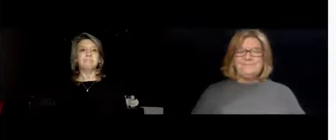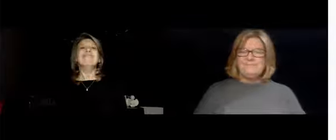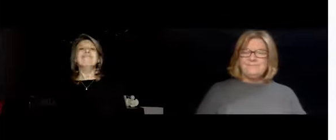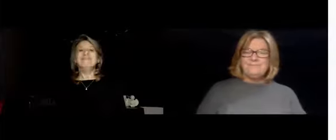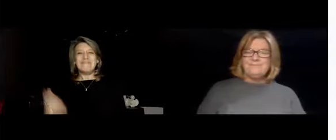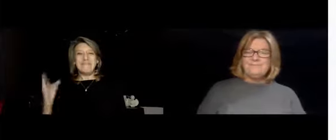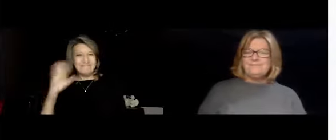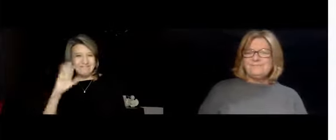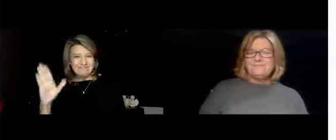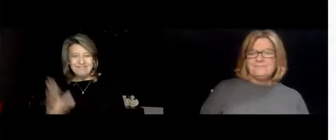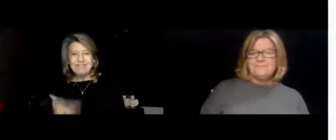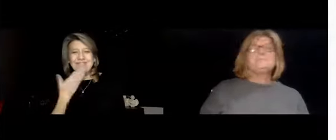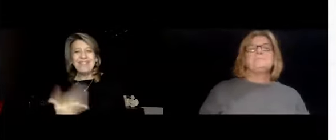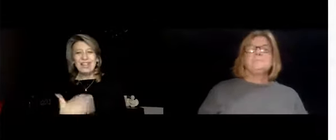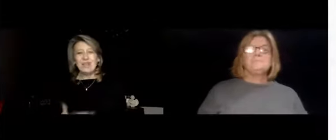religious settings?